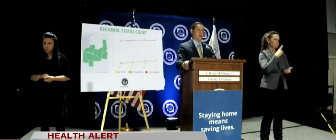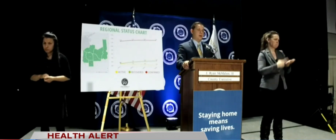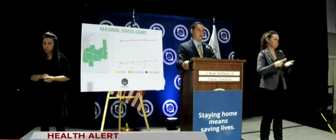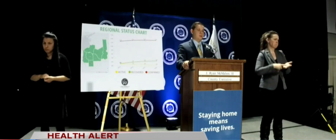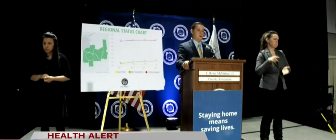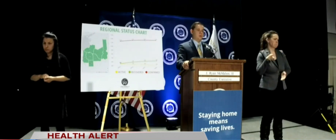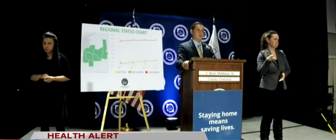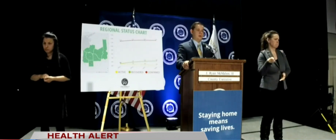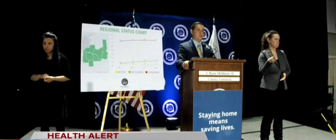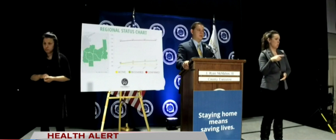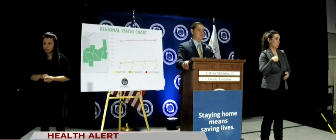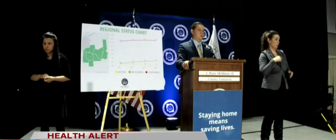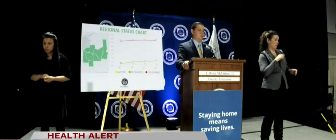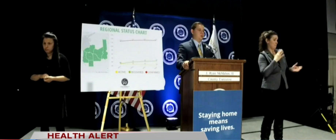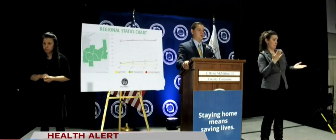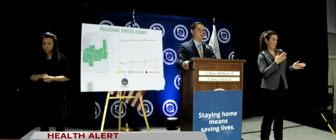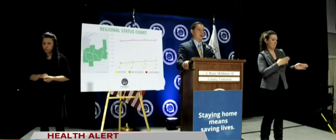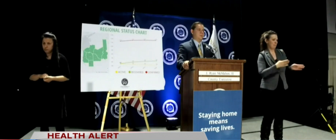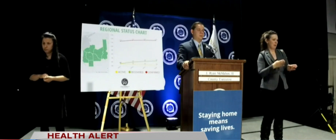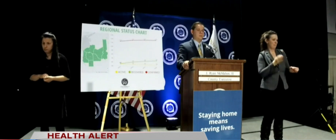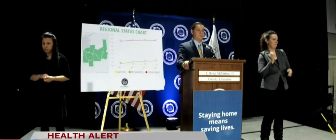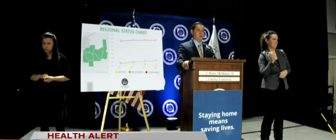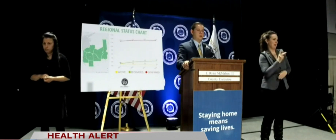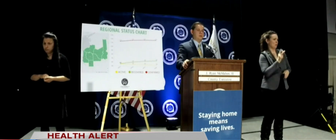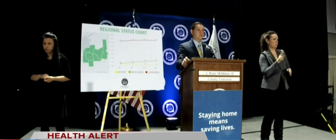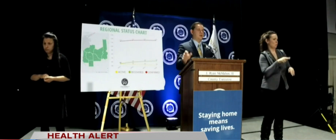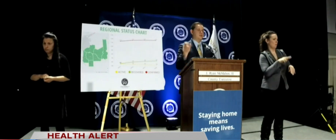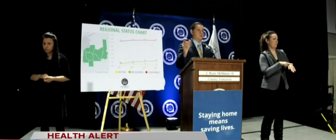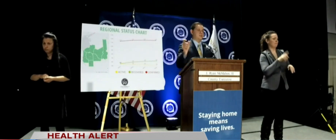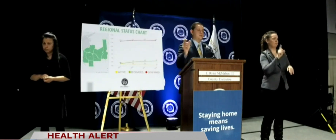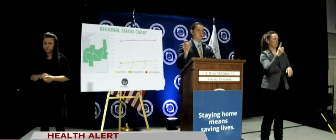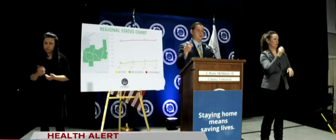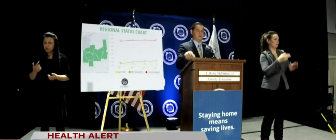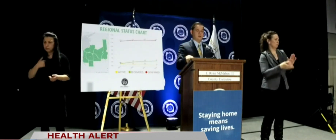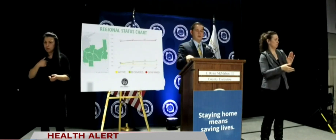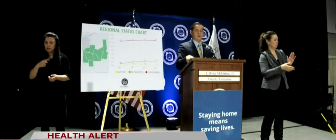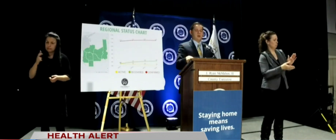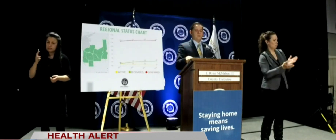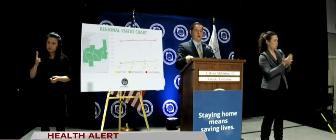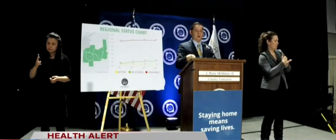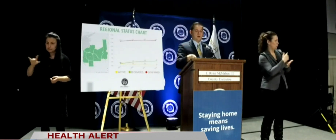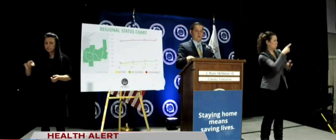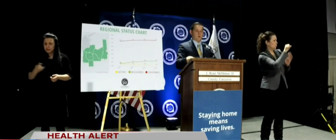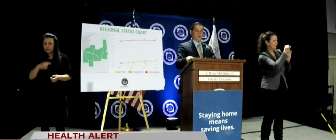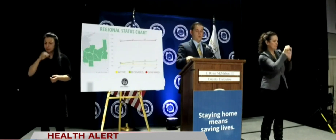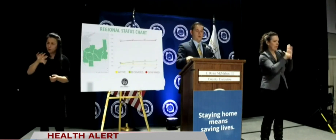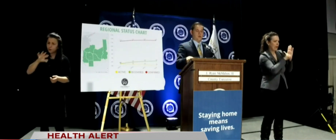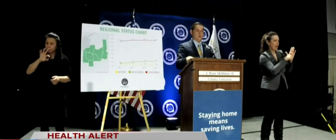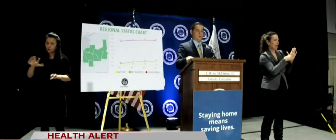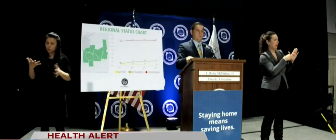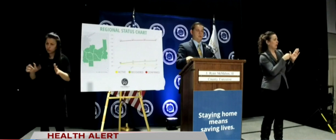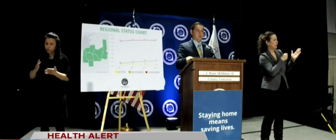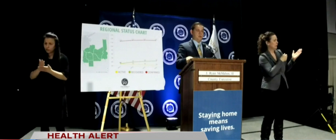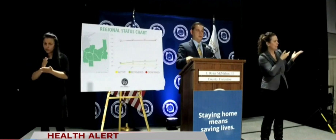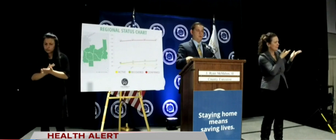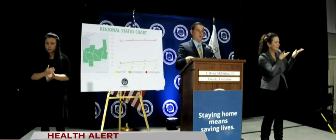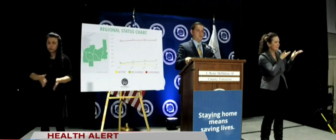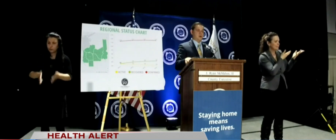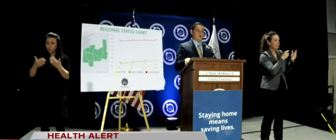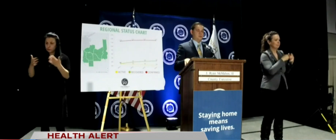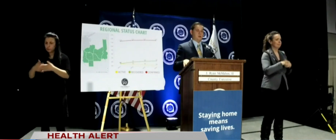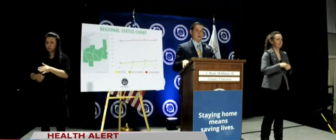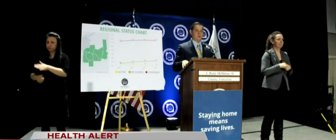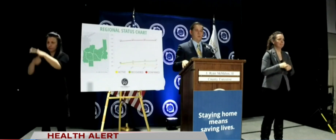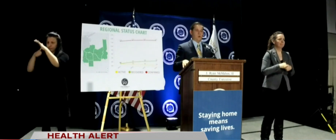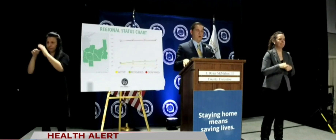restart plan until we've had a chance to review it with the state as far as specifics. But we believe a